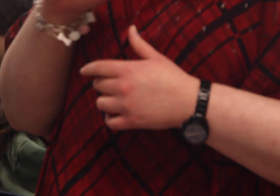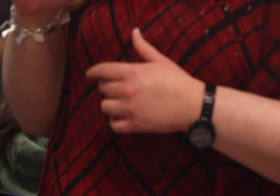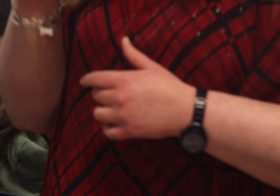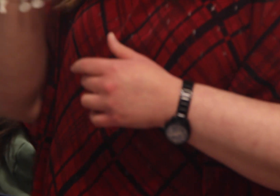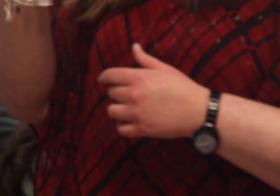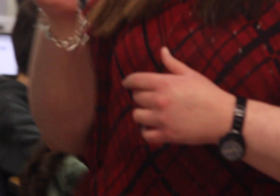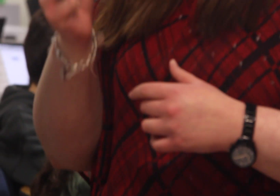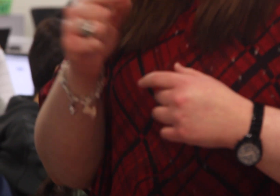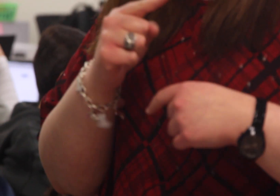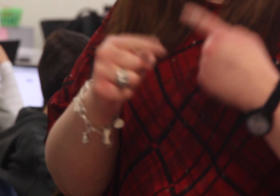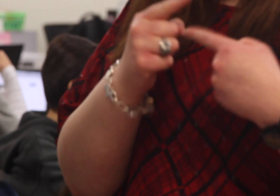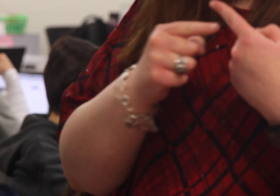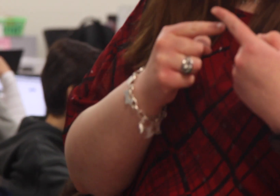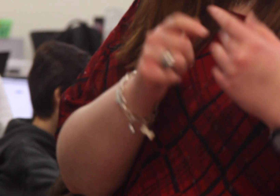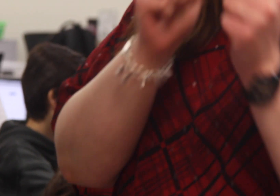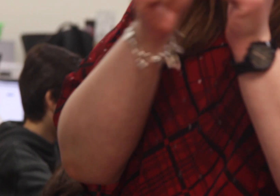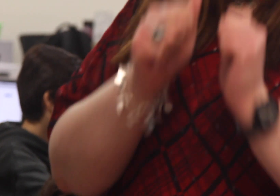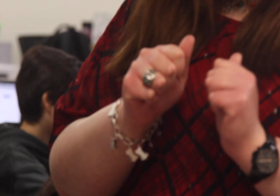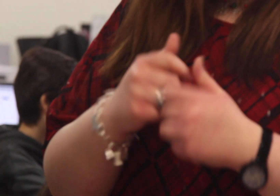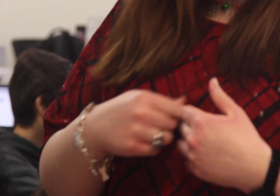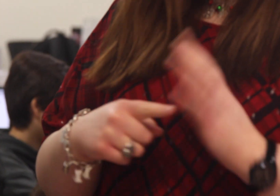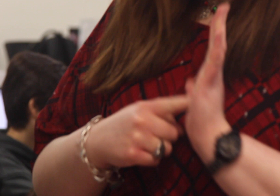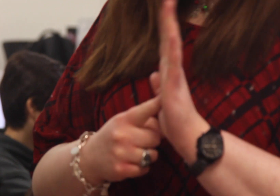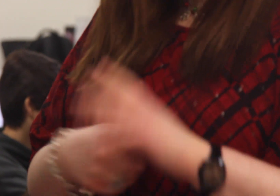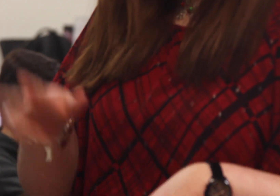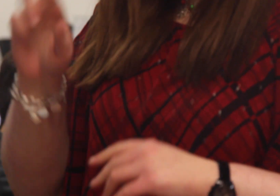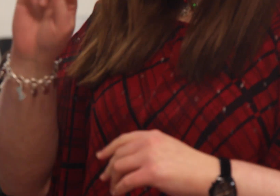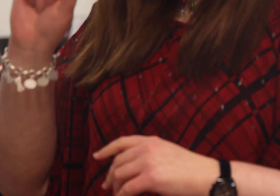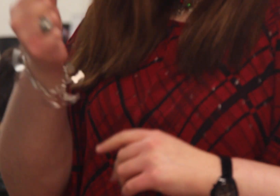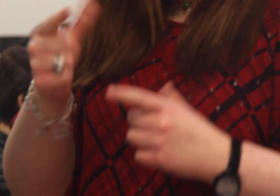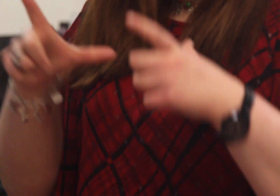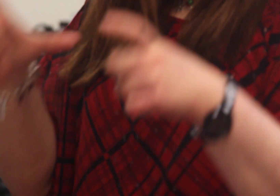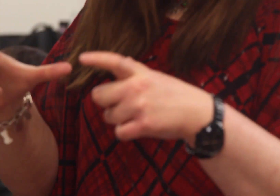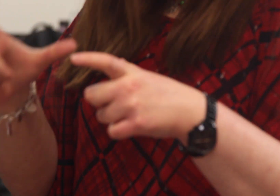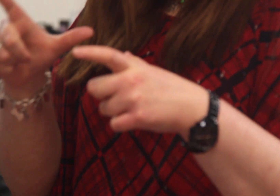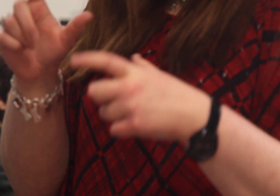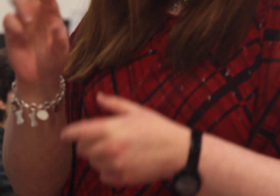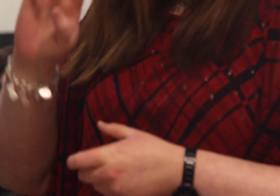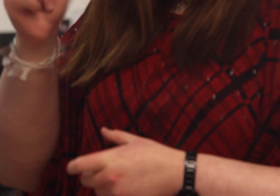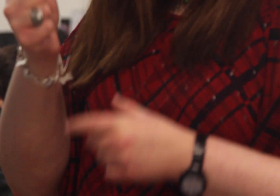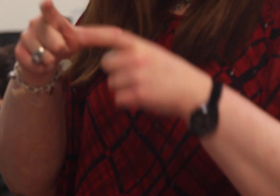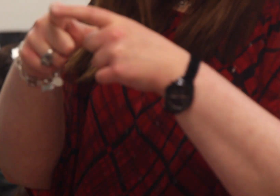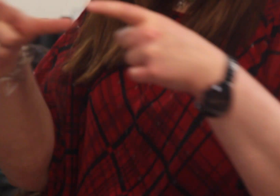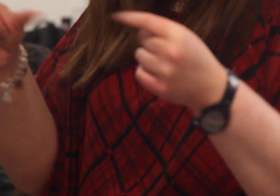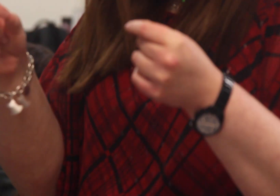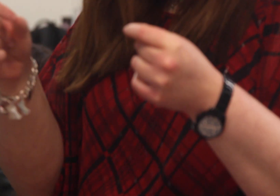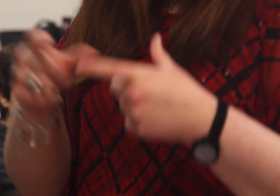ASL is something everyone should learn to talk to those who can't hear. If you want to learn how to strike up a conversation with a member of the deaf community, consider taking